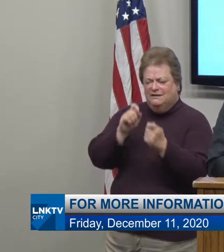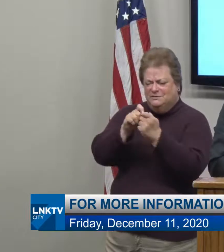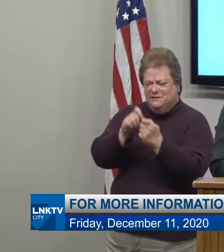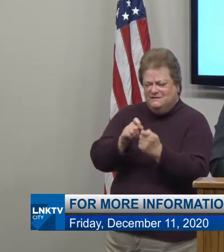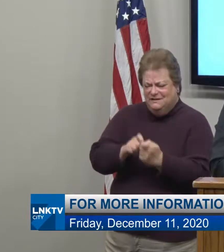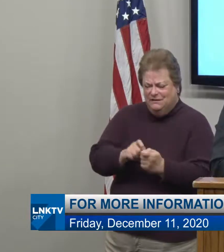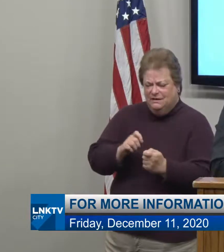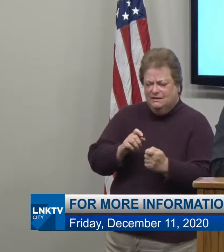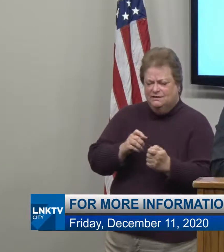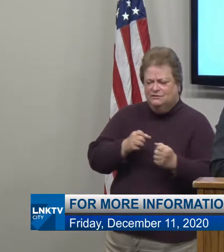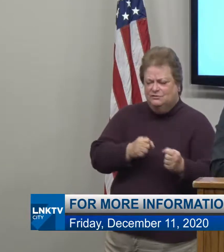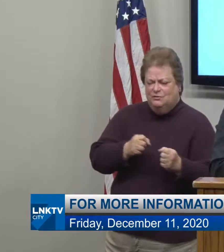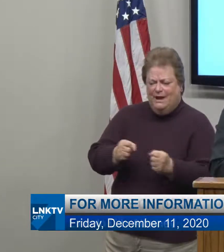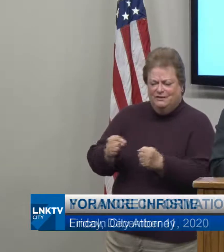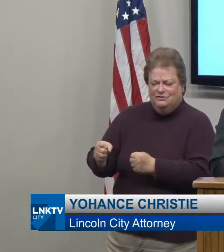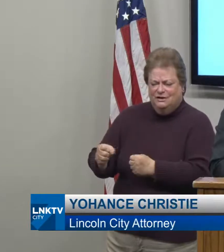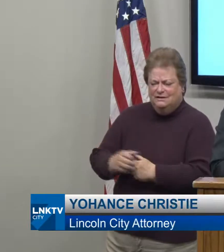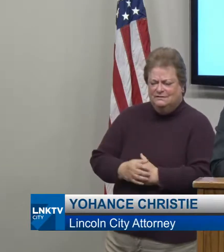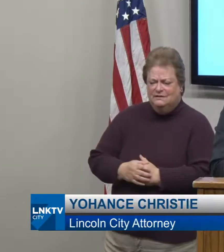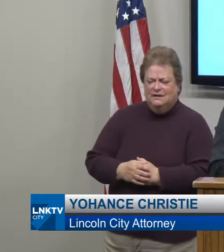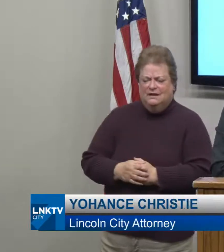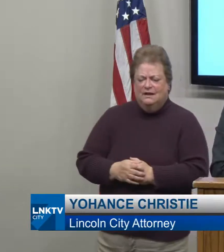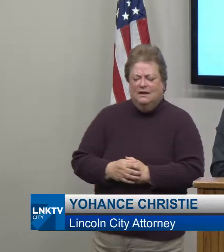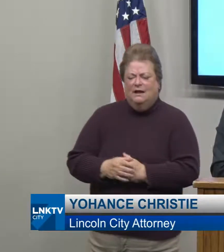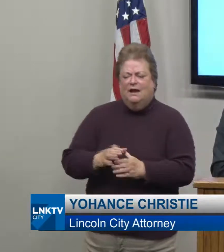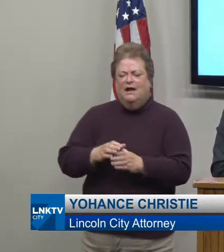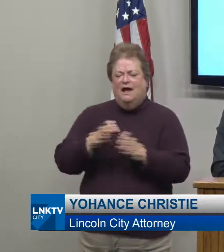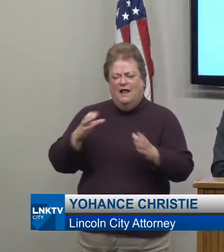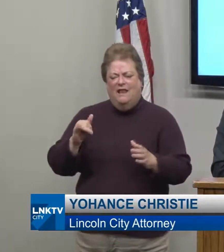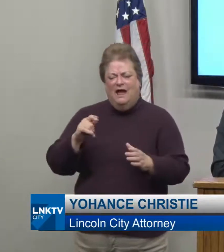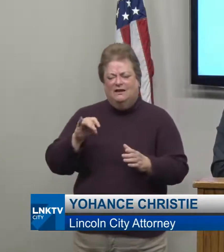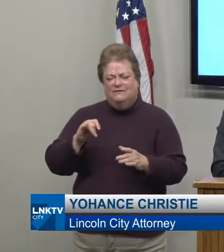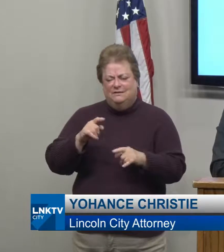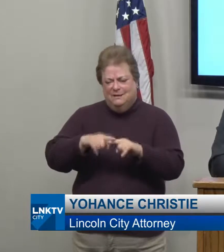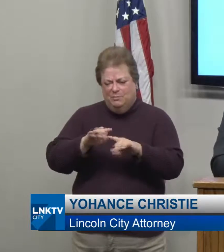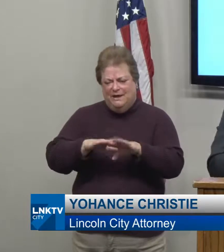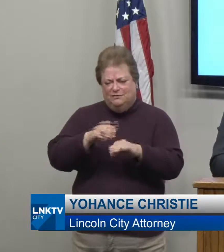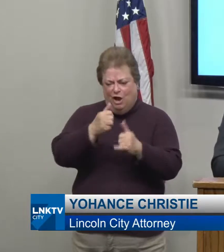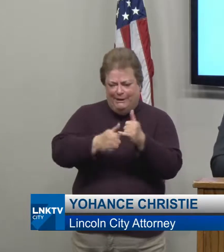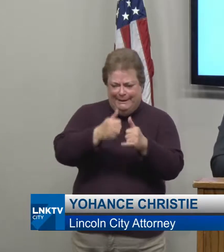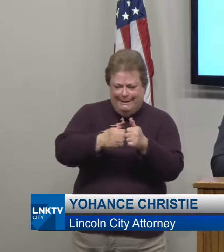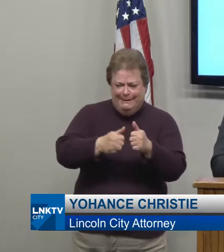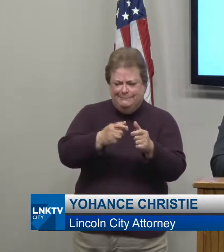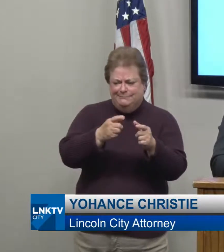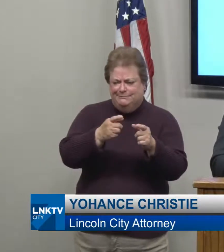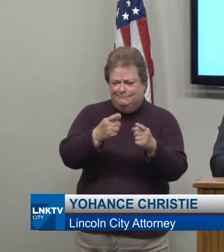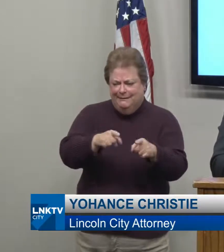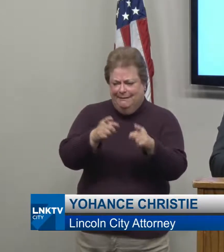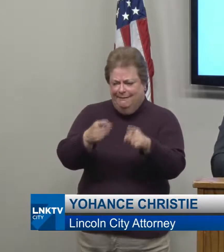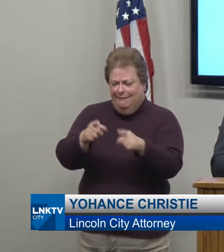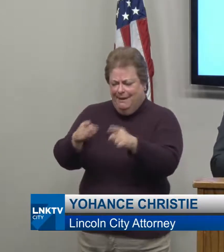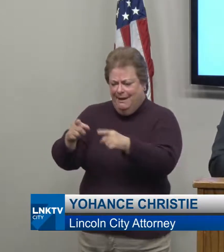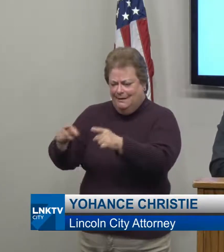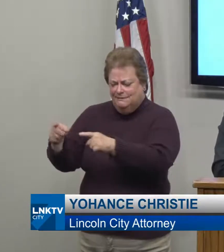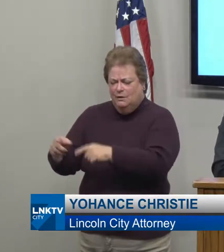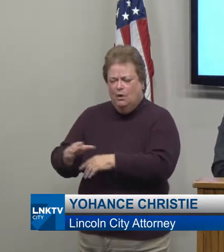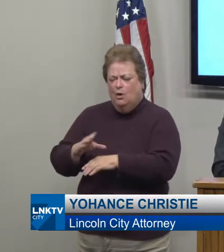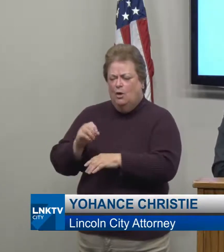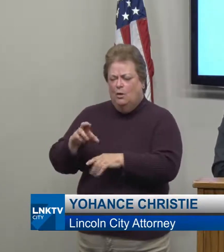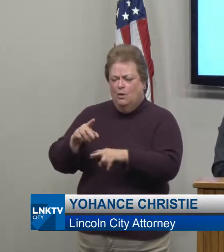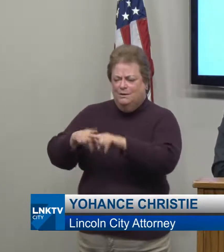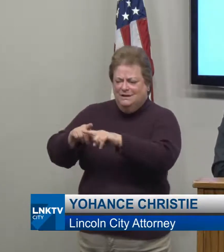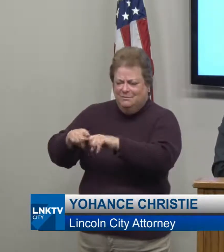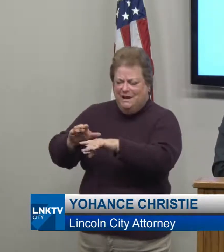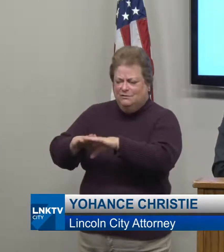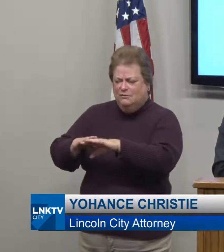specific strategy because a lot of it would be case by case, or could be at least somewhat dependent on the